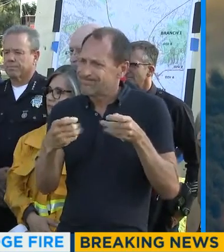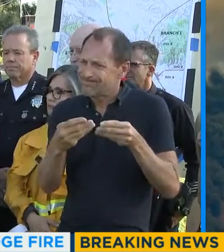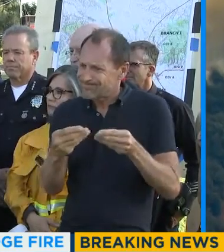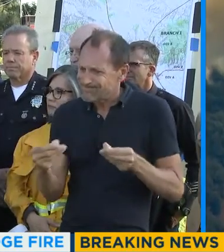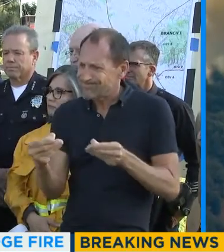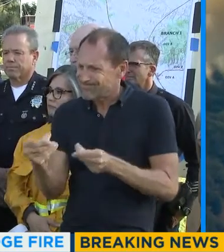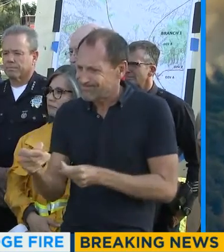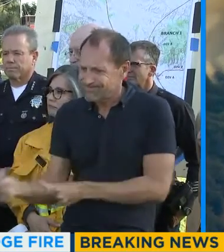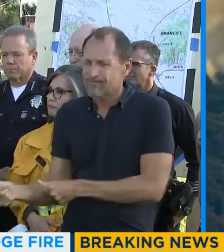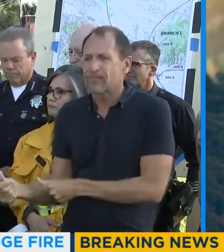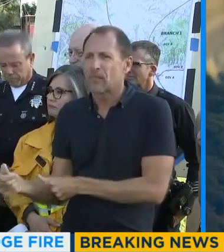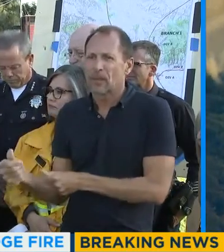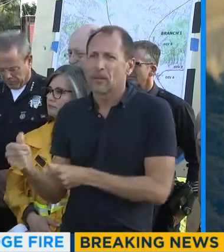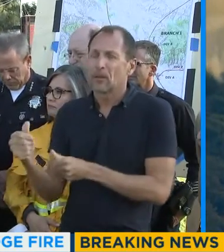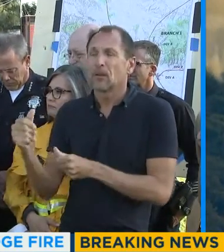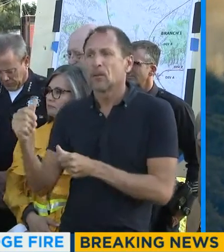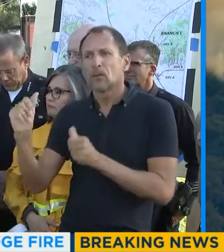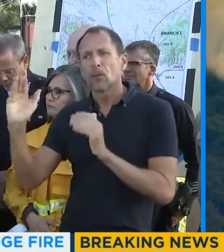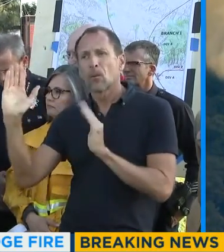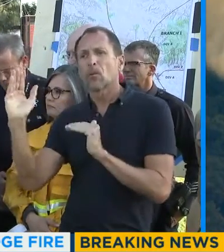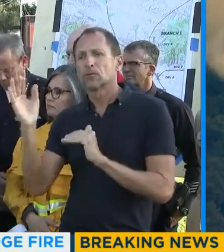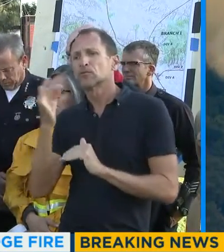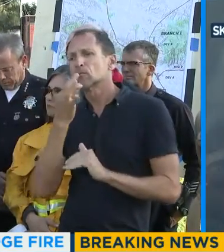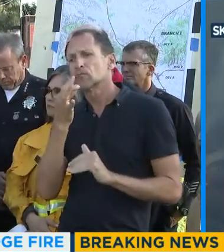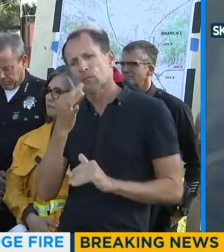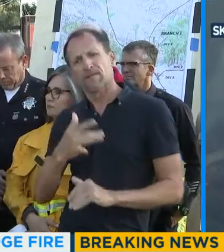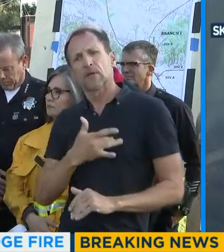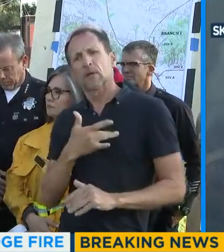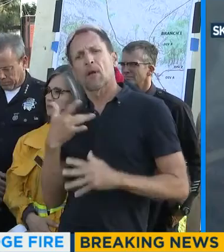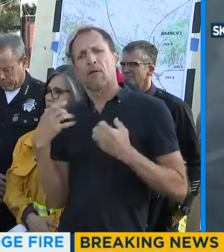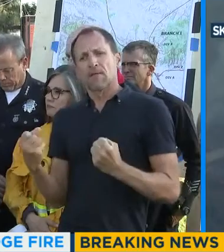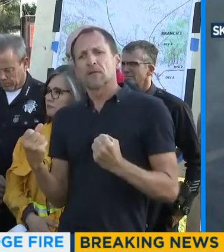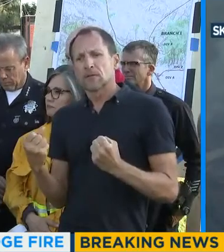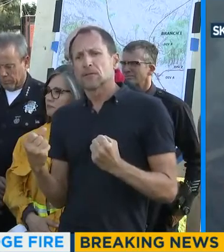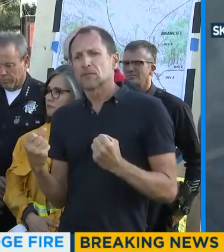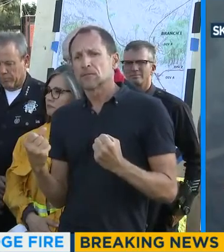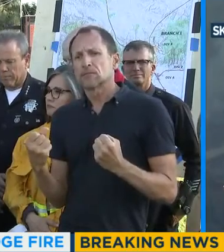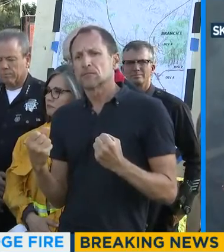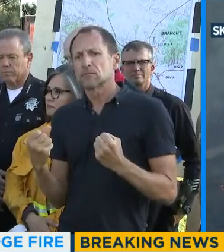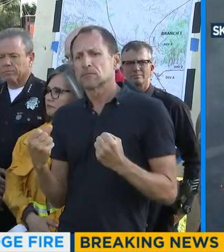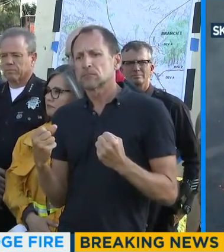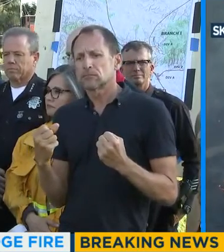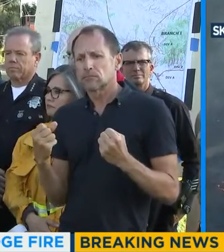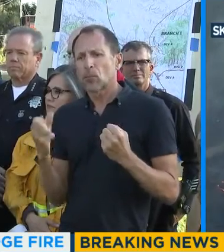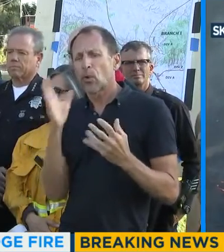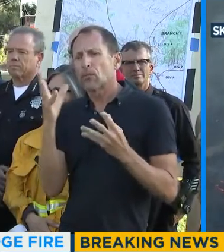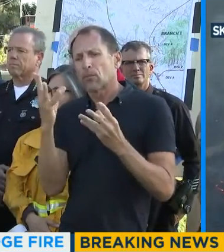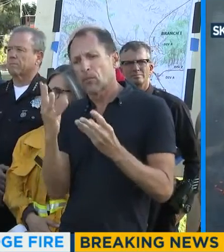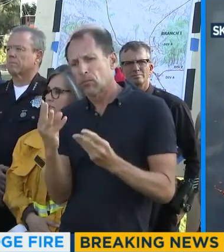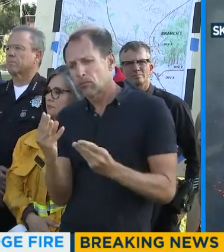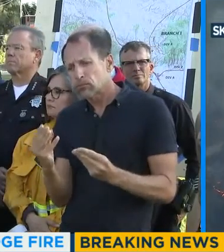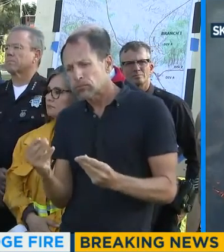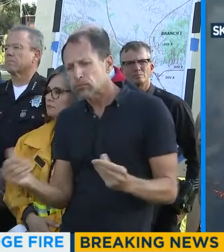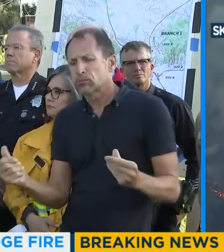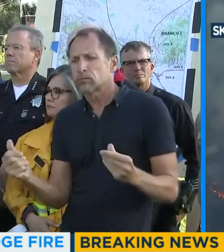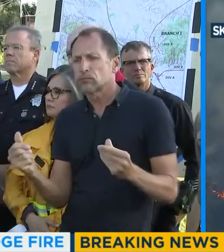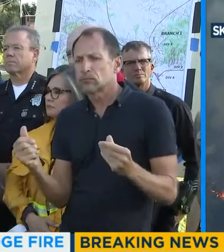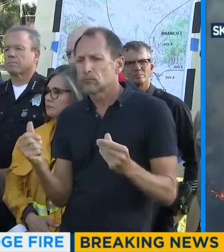to a point where we feel good that we can put it in patrol mode down the road